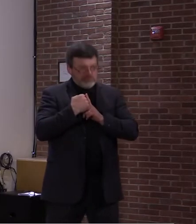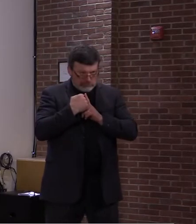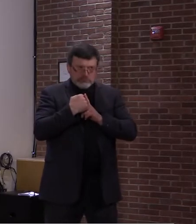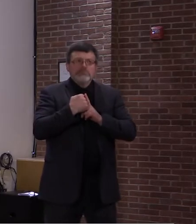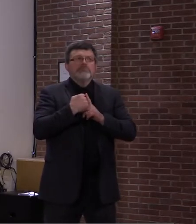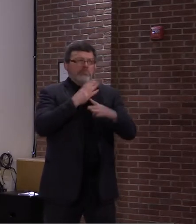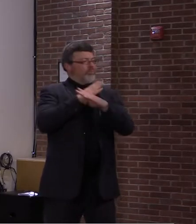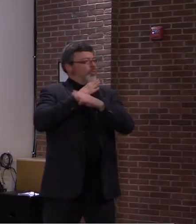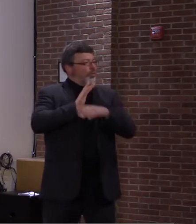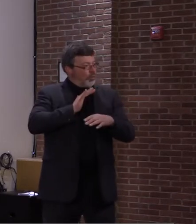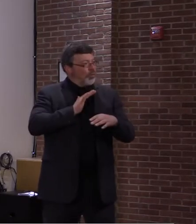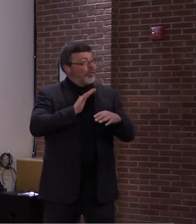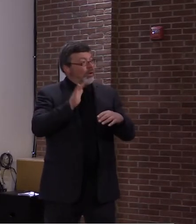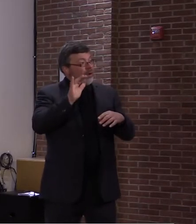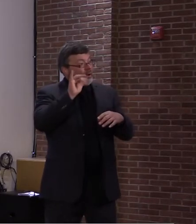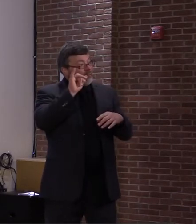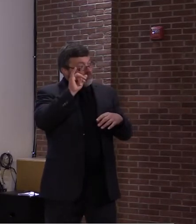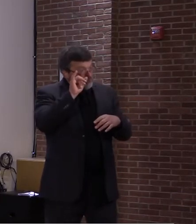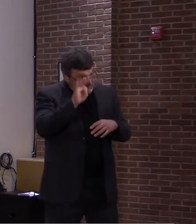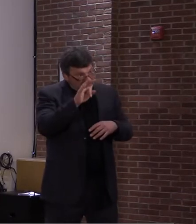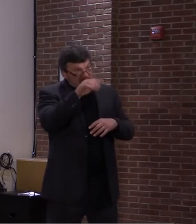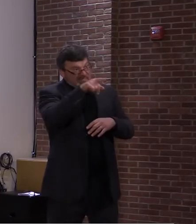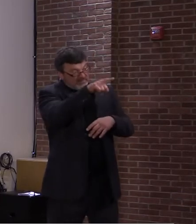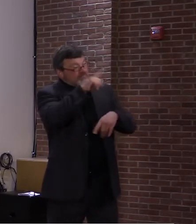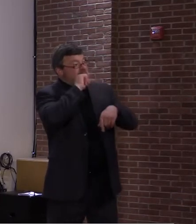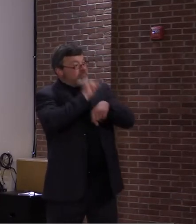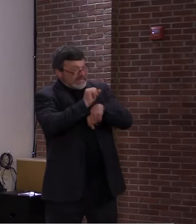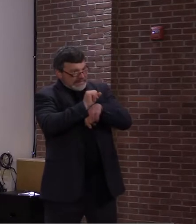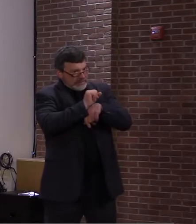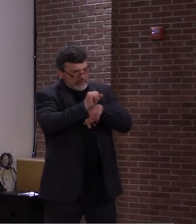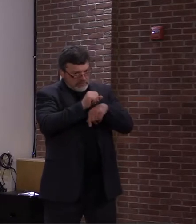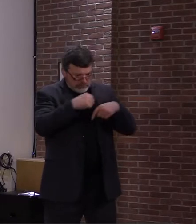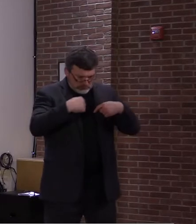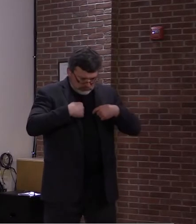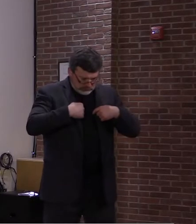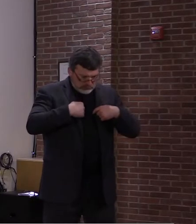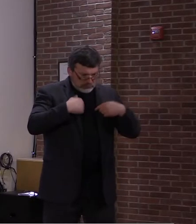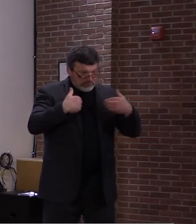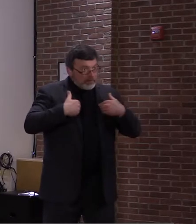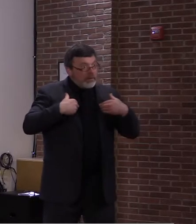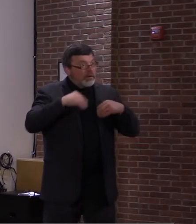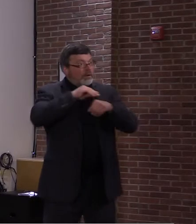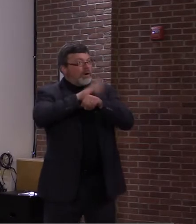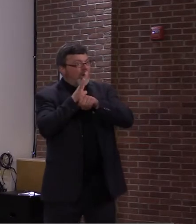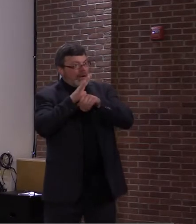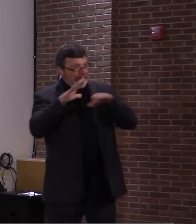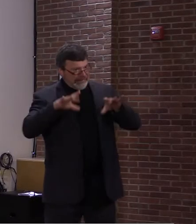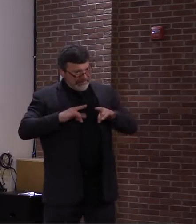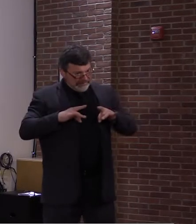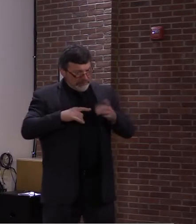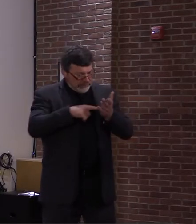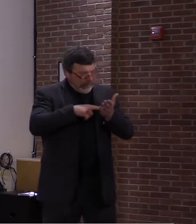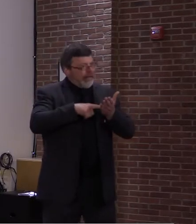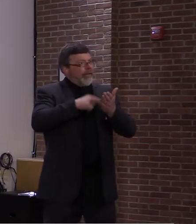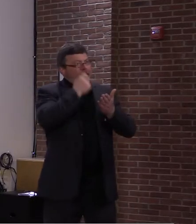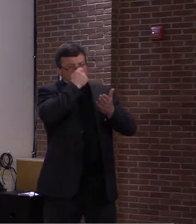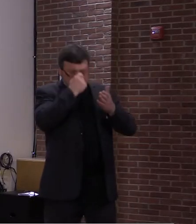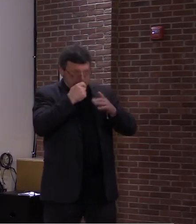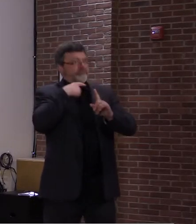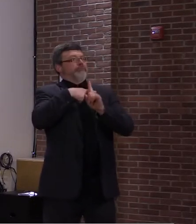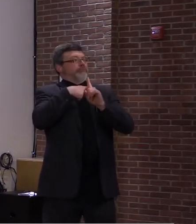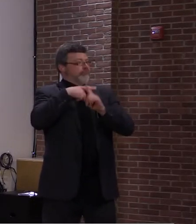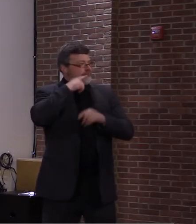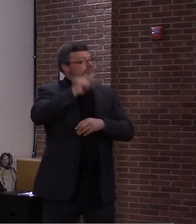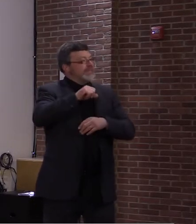who diagnose yourself at home with an at-home rapid test, this benefit can only come